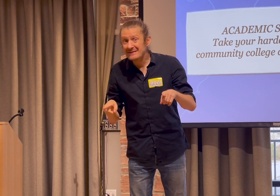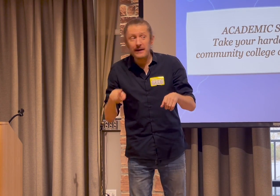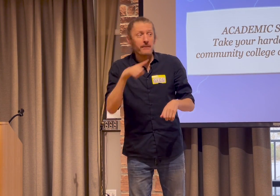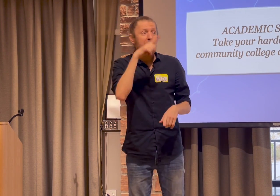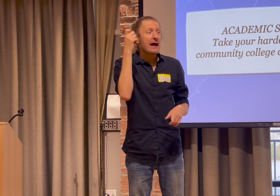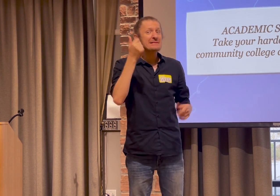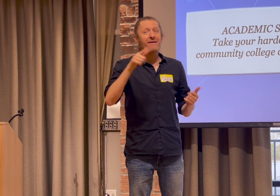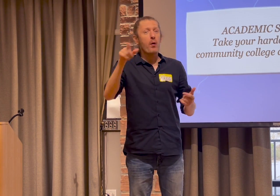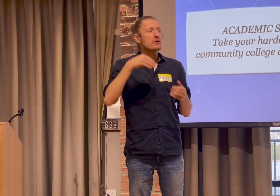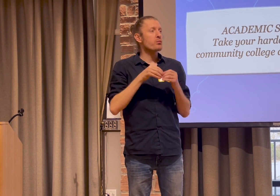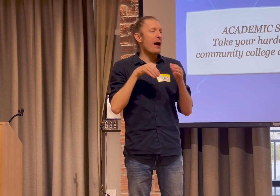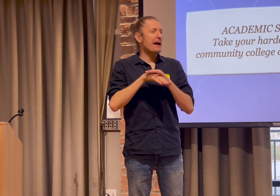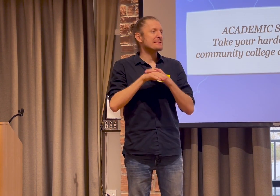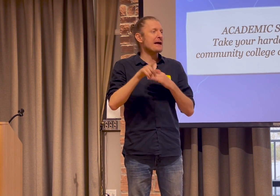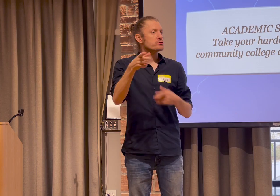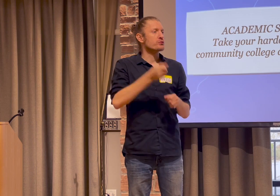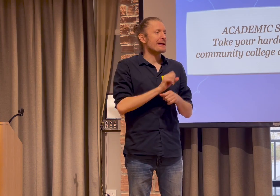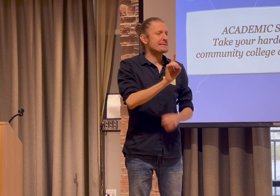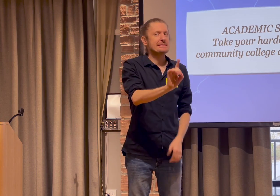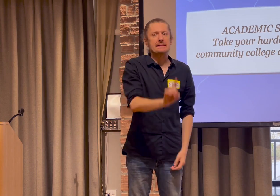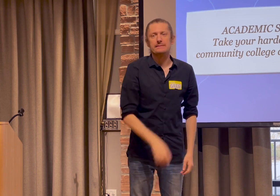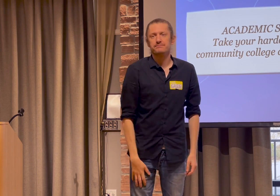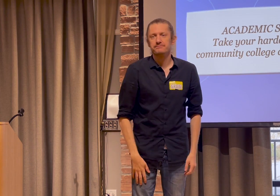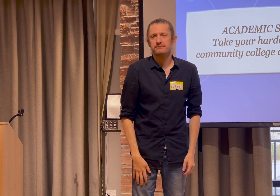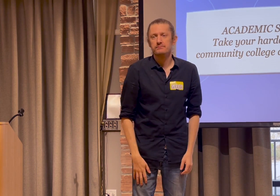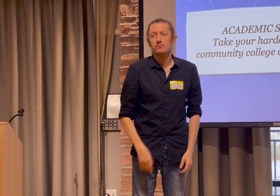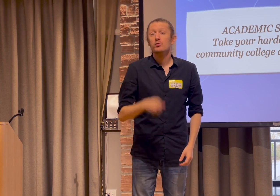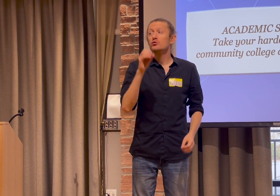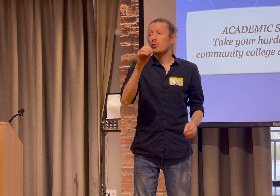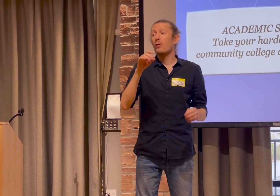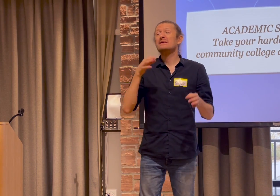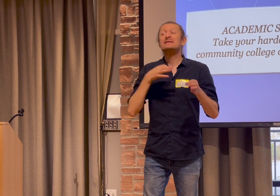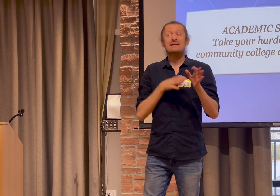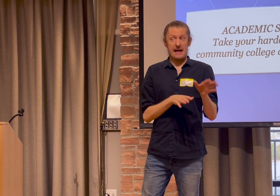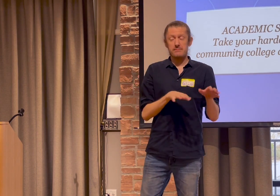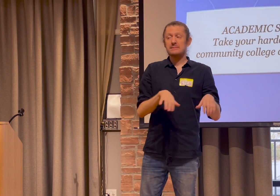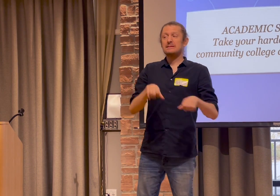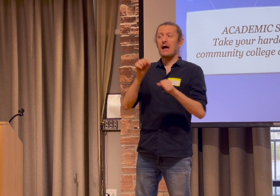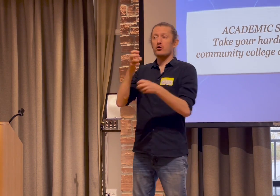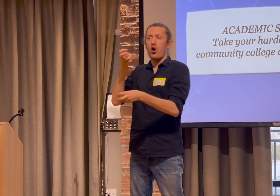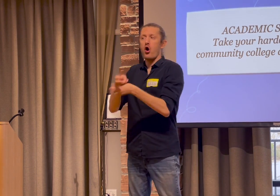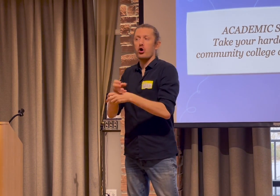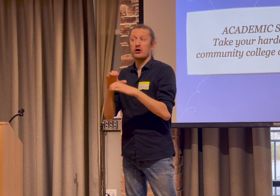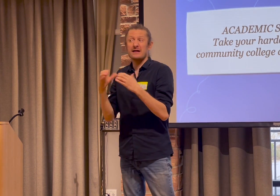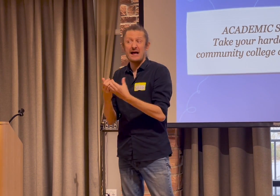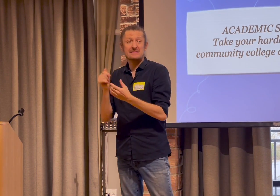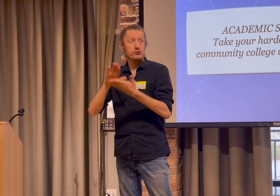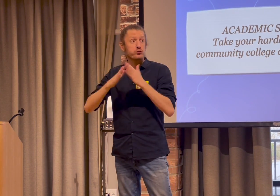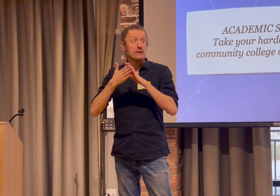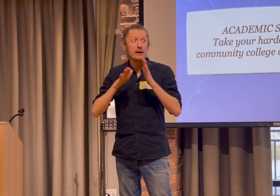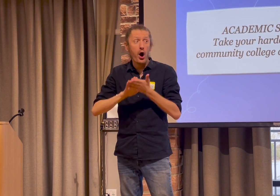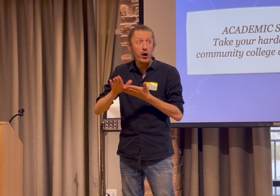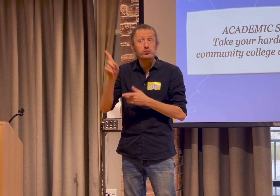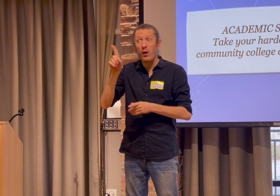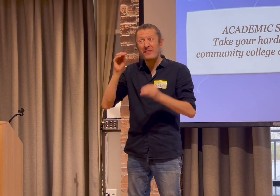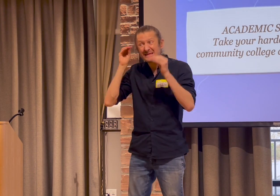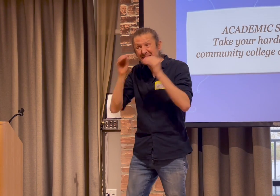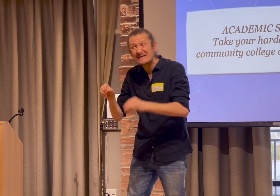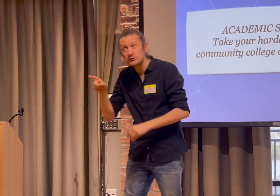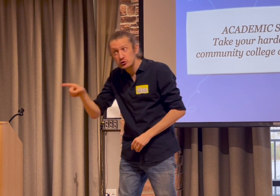learning. You know the material, but because everyone else has more access than you, you end up being the D